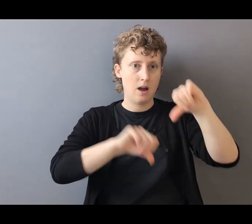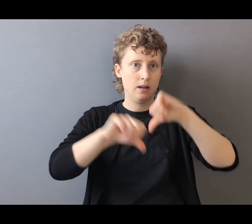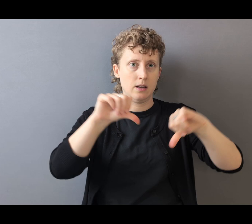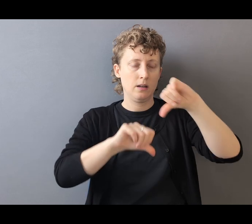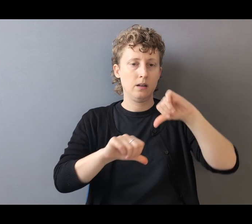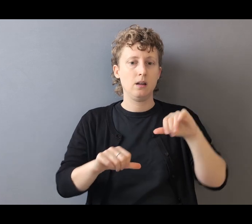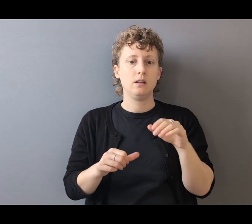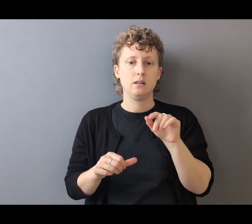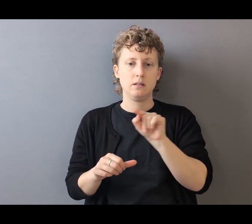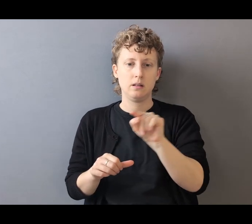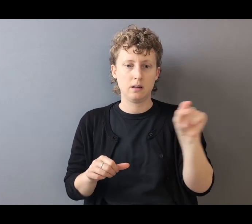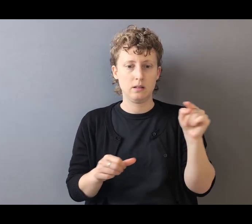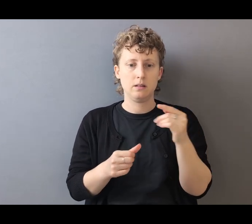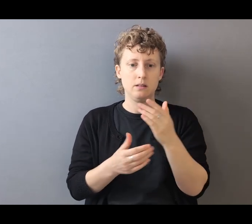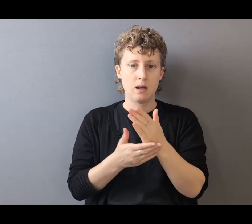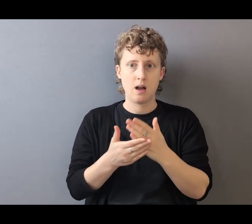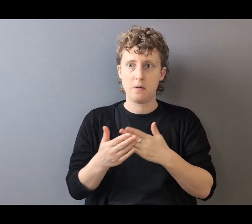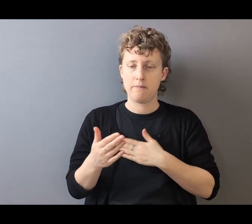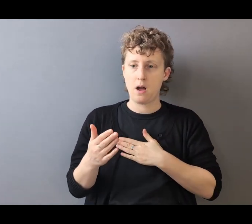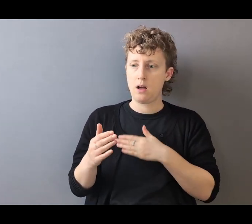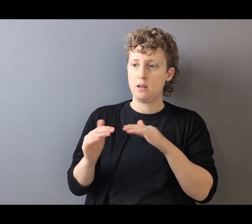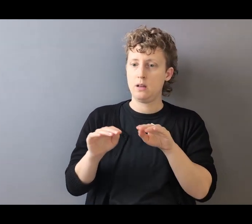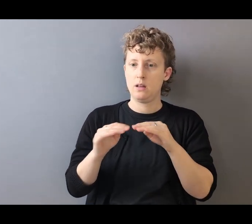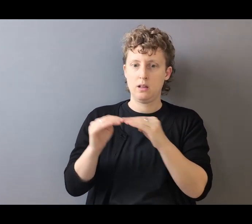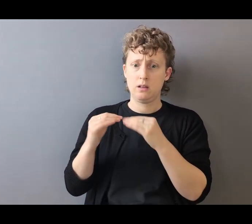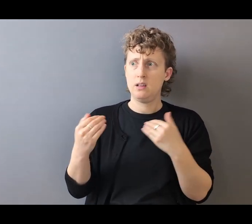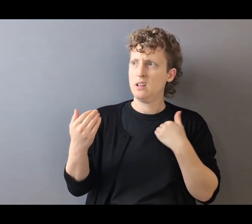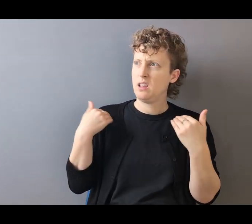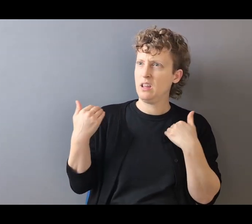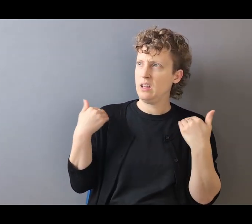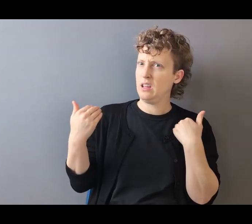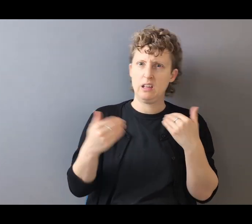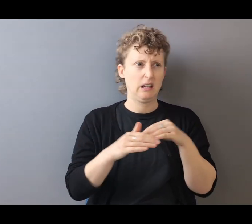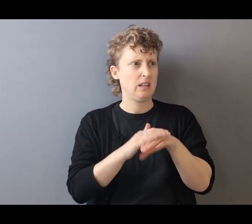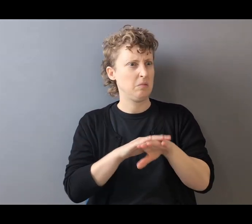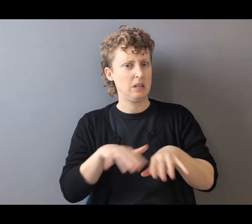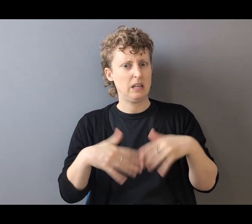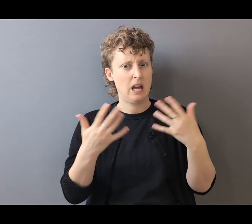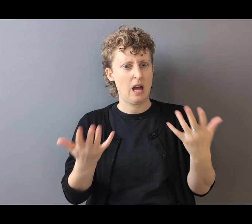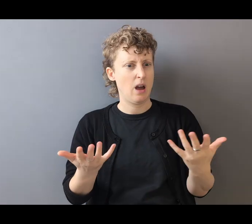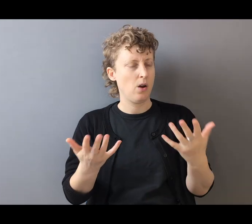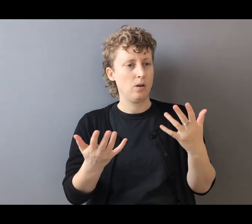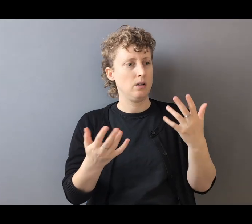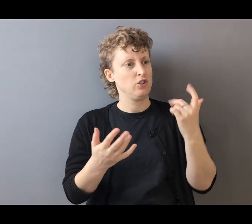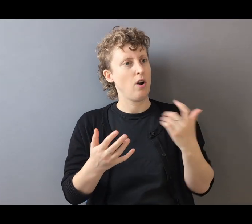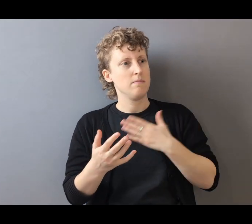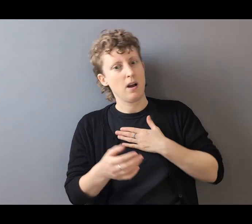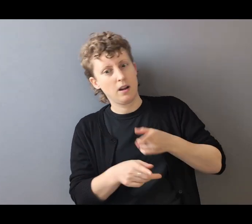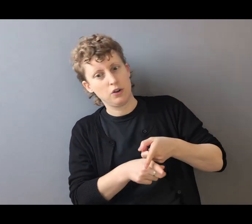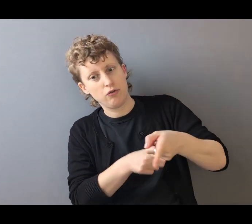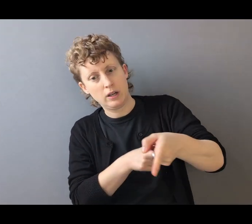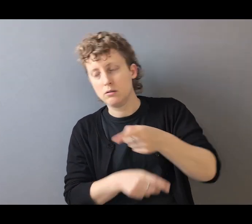have been asking me about accessibility, how to get a career going, etc. Like younger people who want to get in